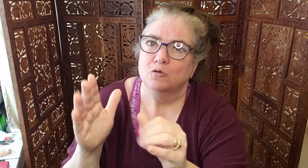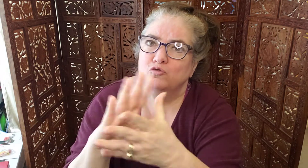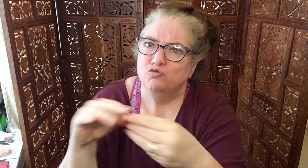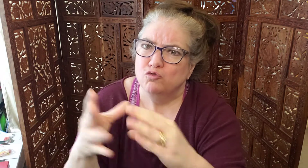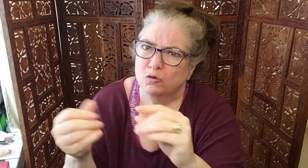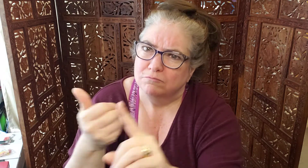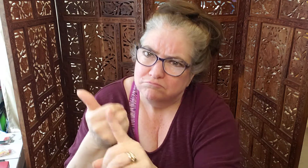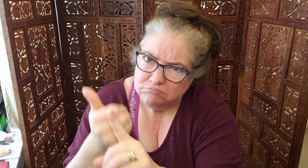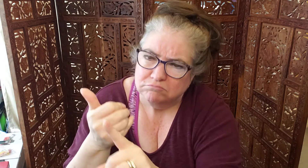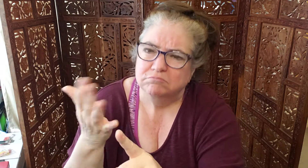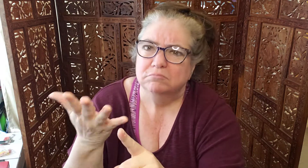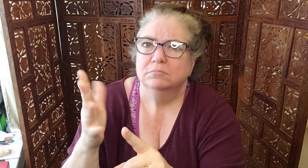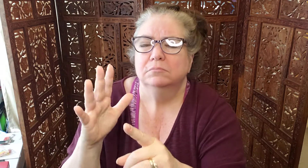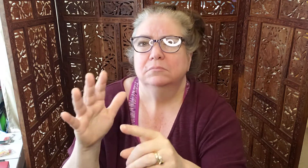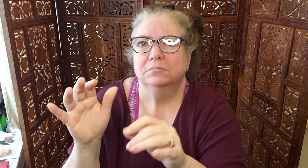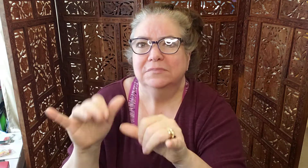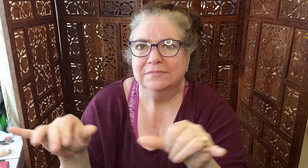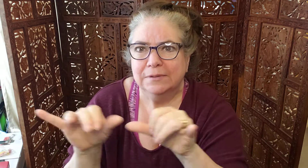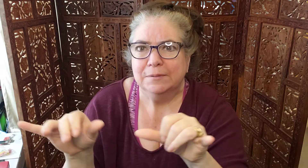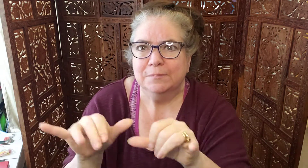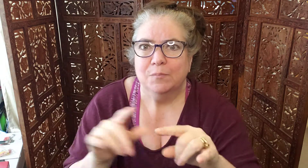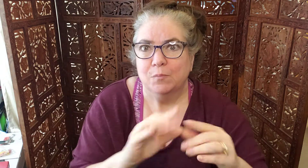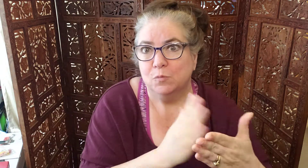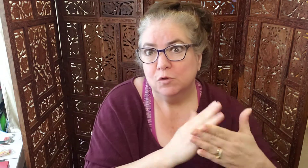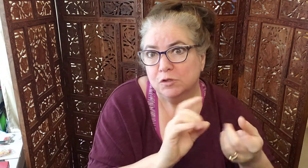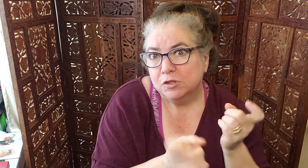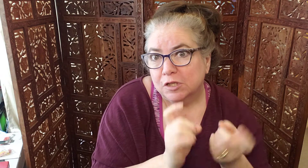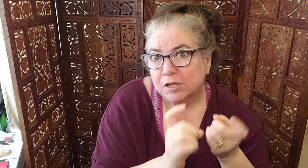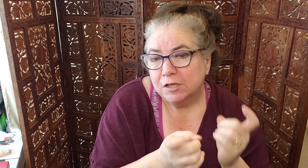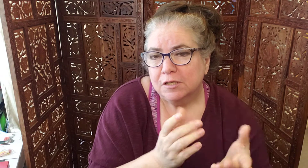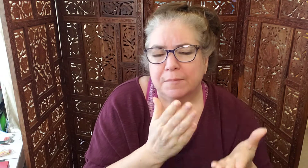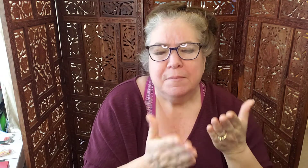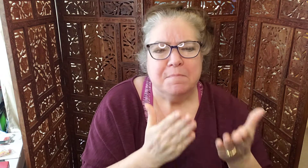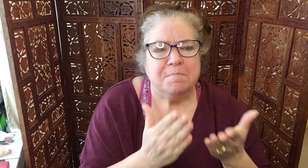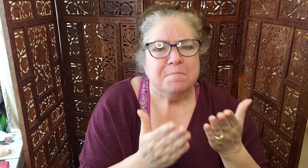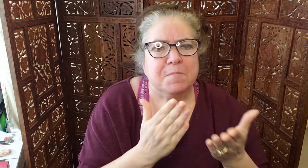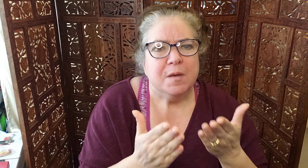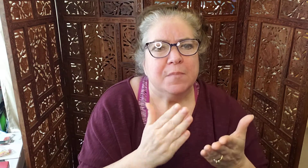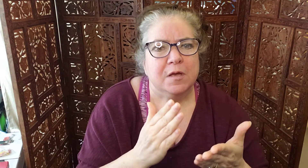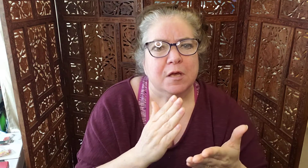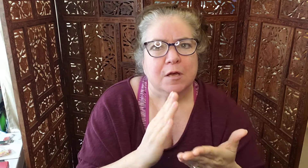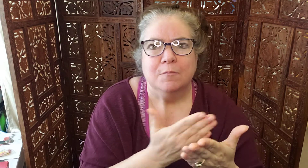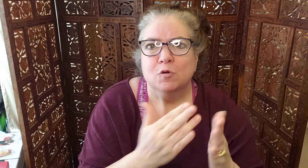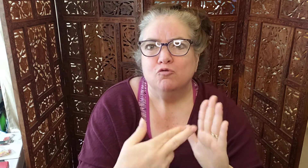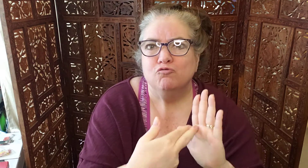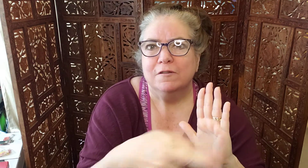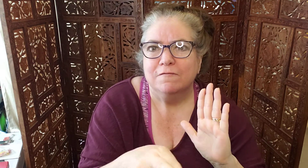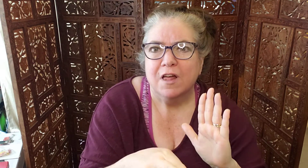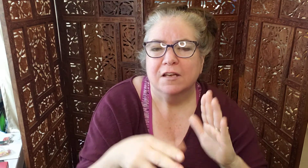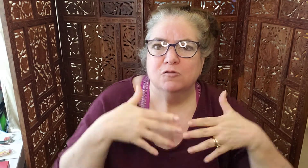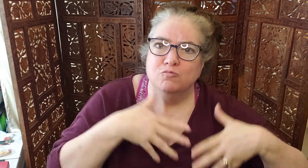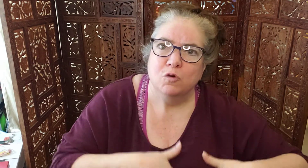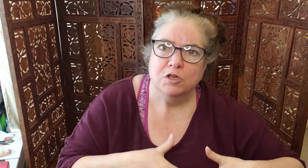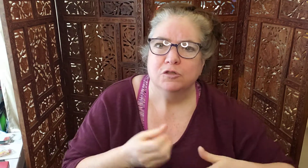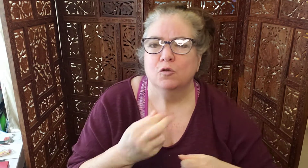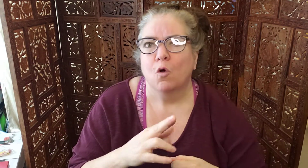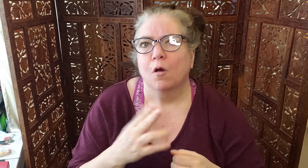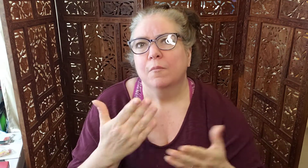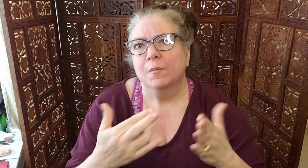offering an escape from a world wearied by depression and war, or celebrating life with